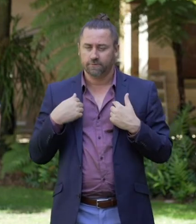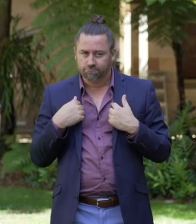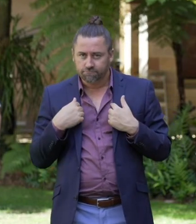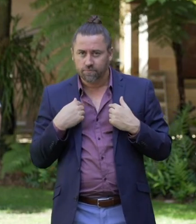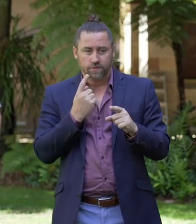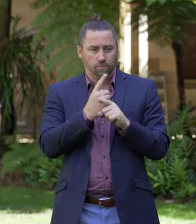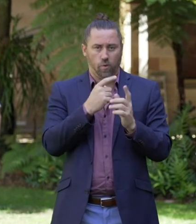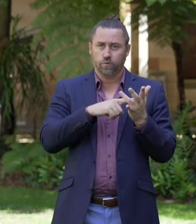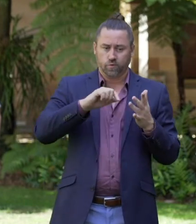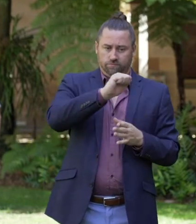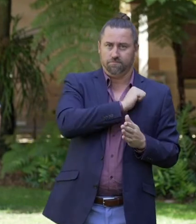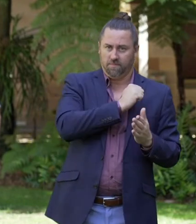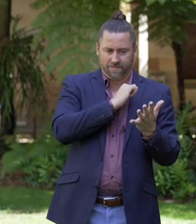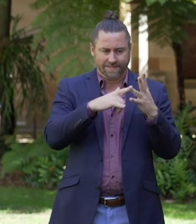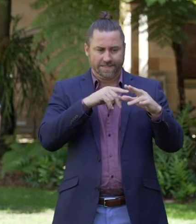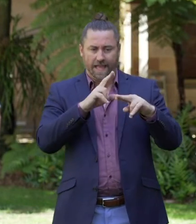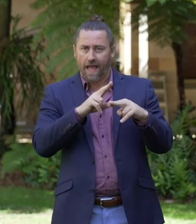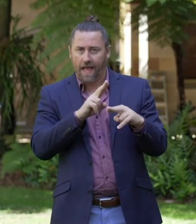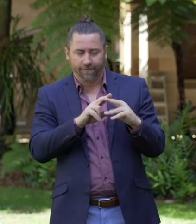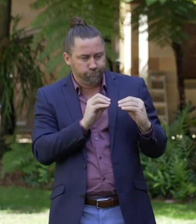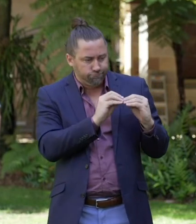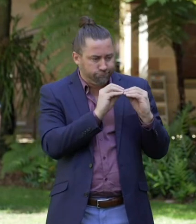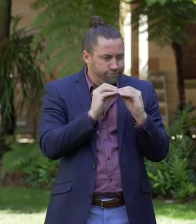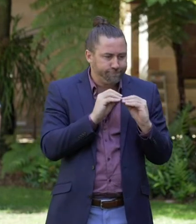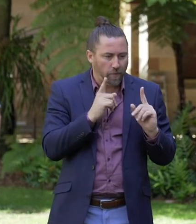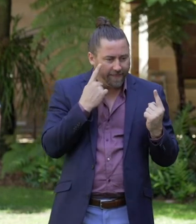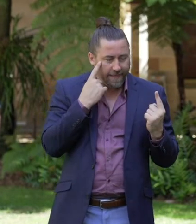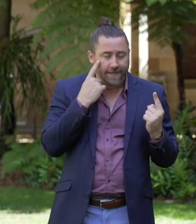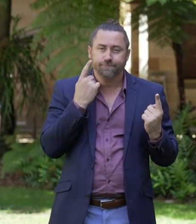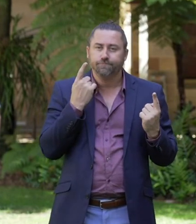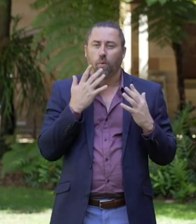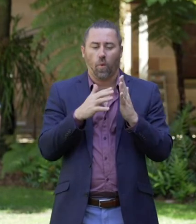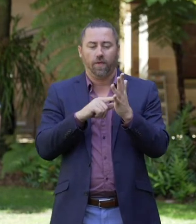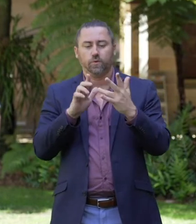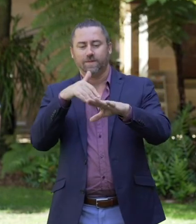my colleagues and we have put in place this review.